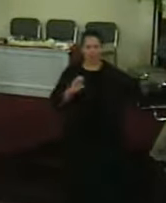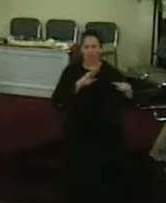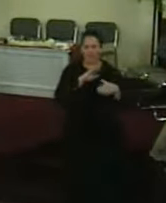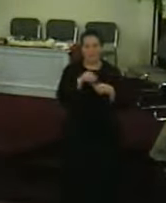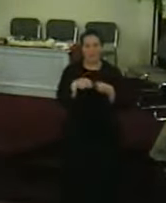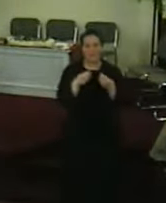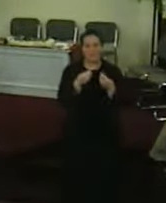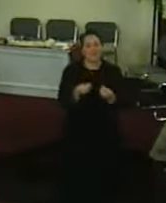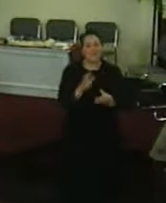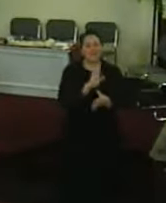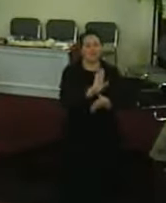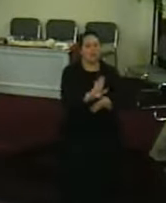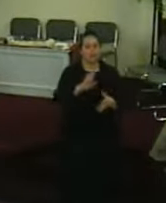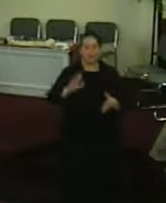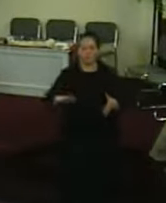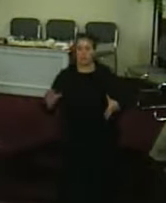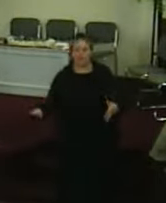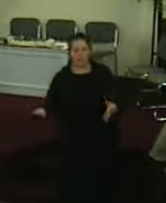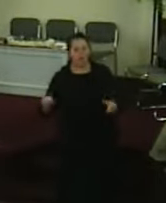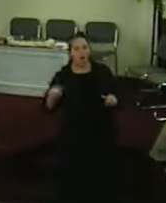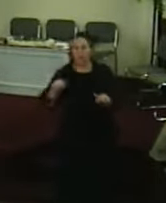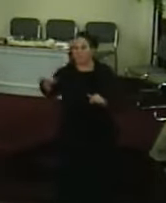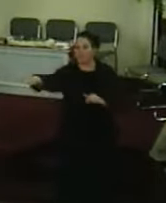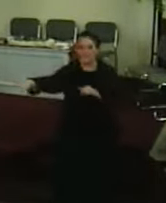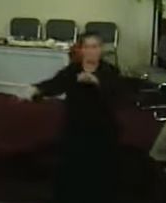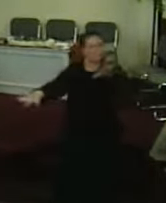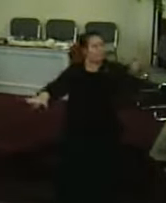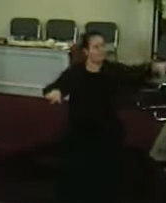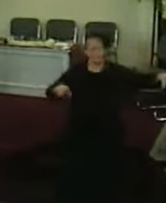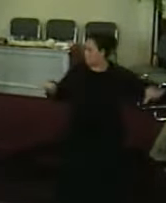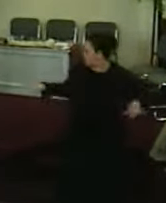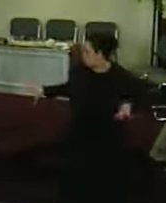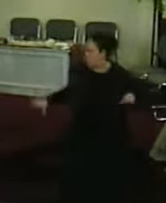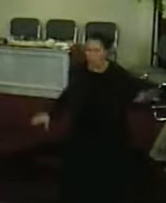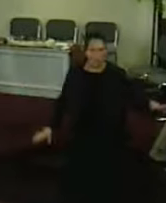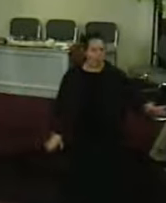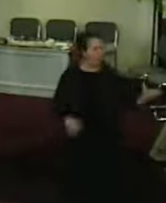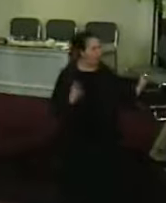God could trust. Abraham was a man, the Bible says,